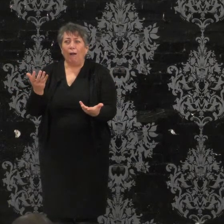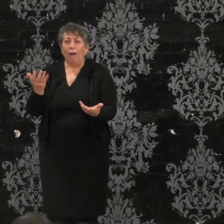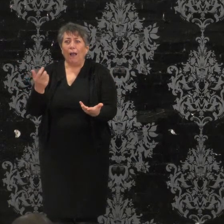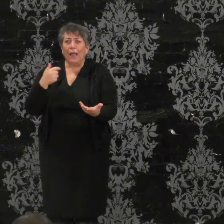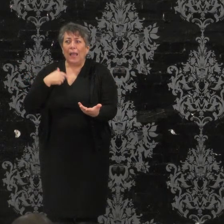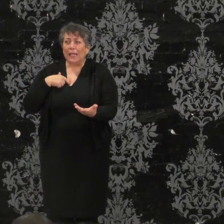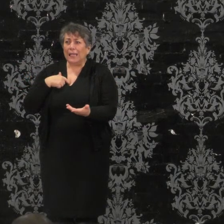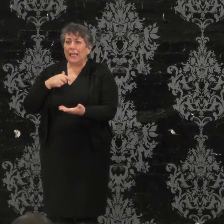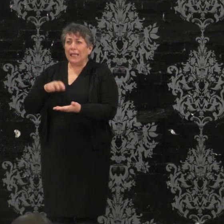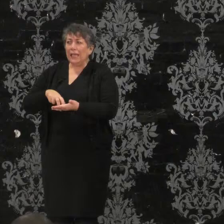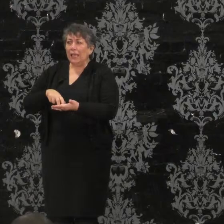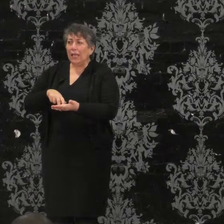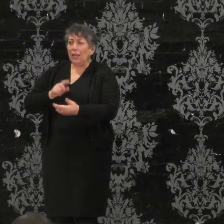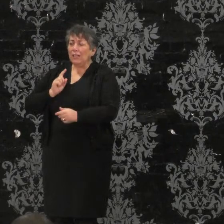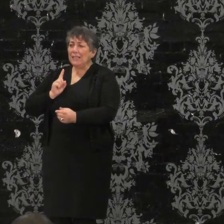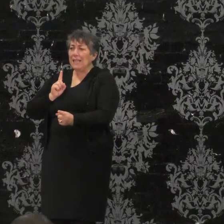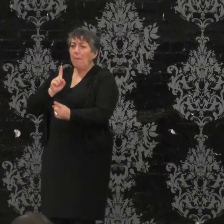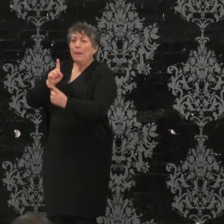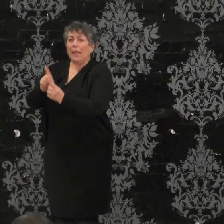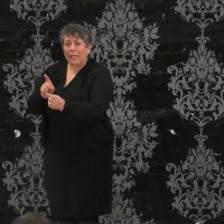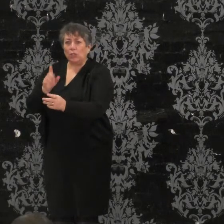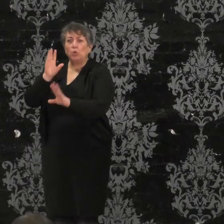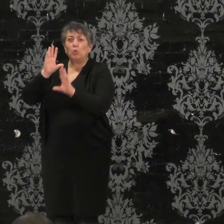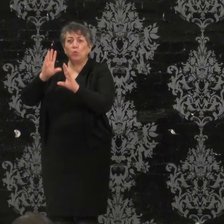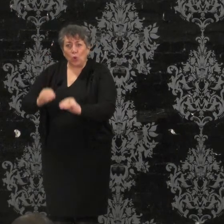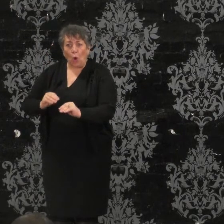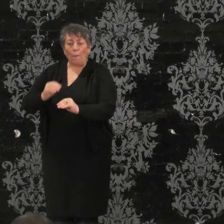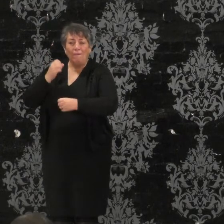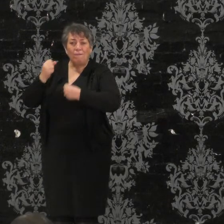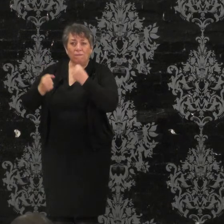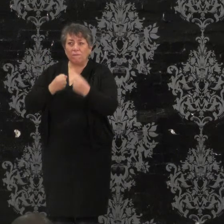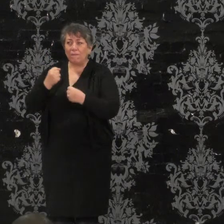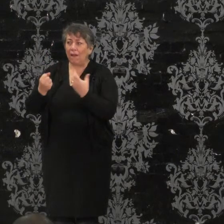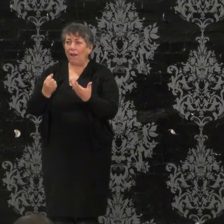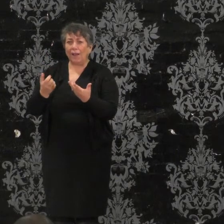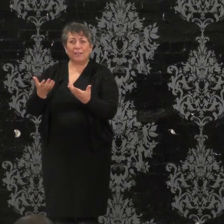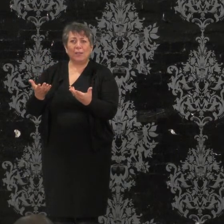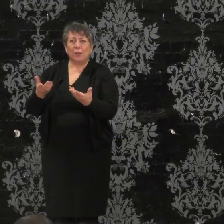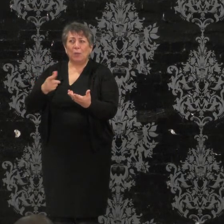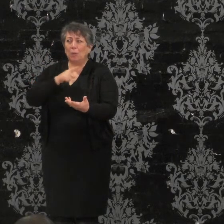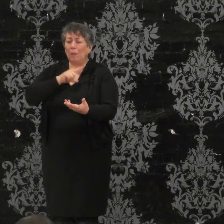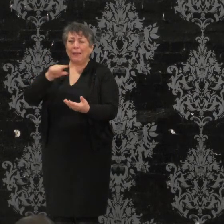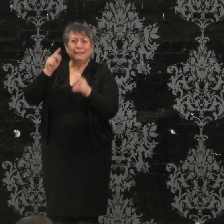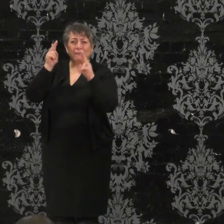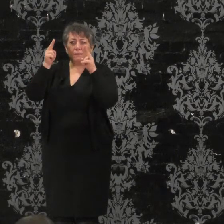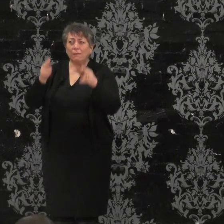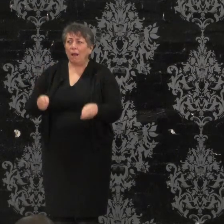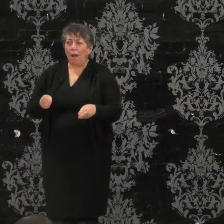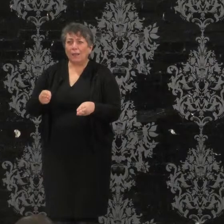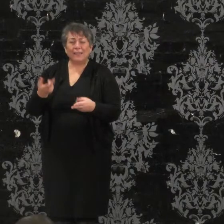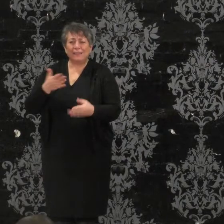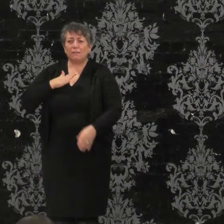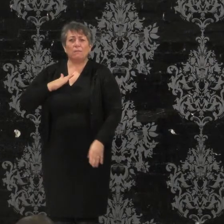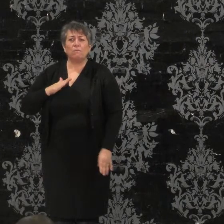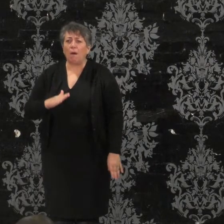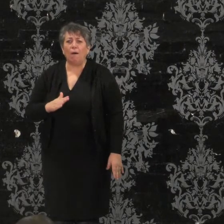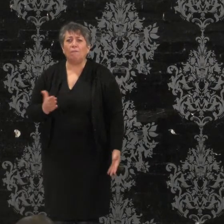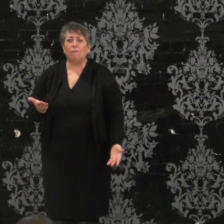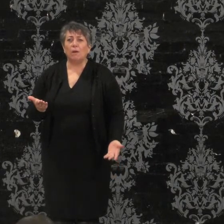fight. He didn't deserve to have his life stolen away from